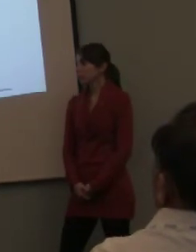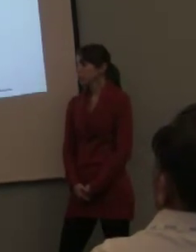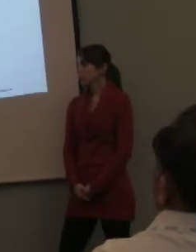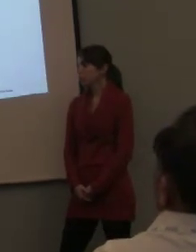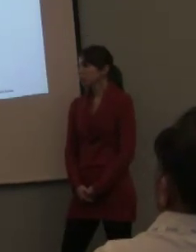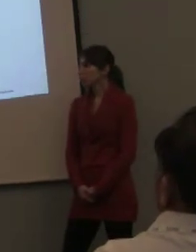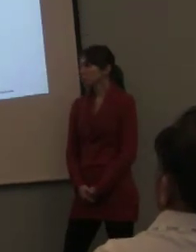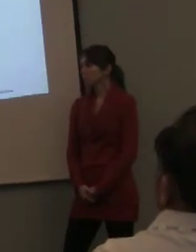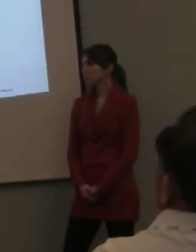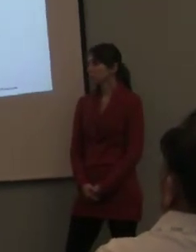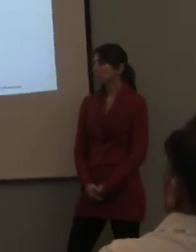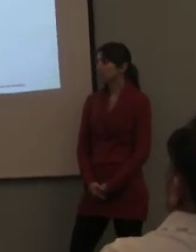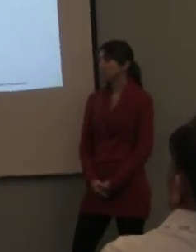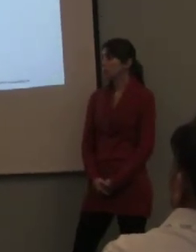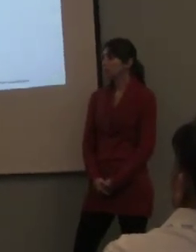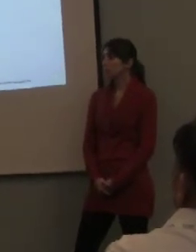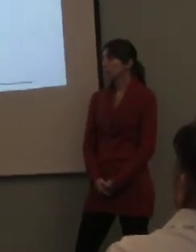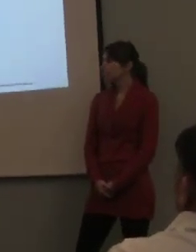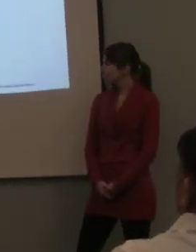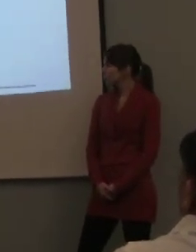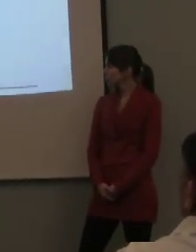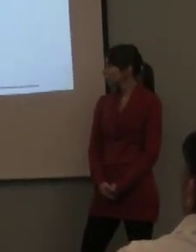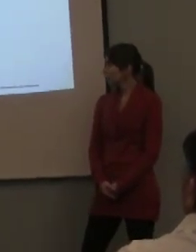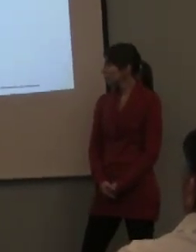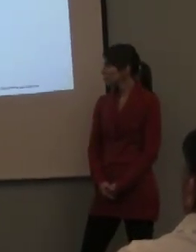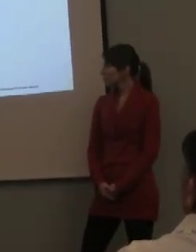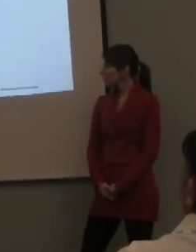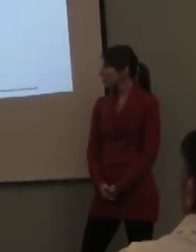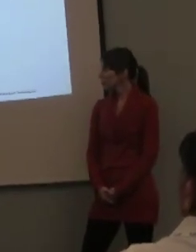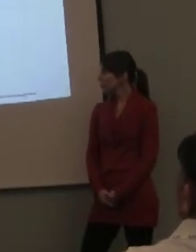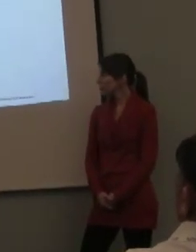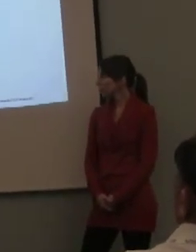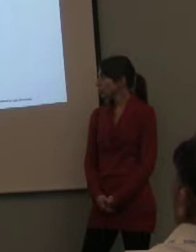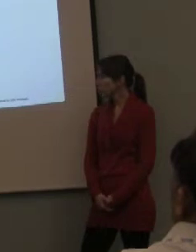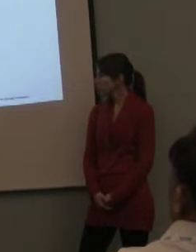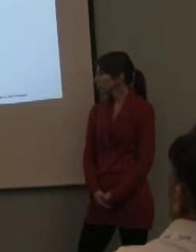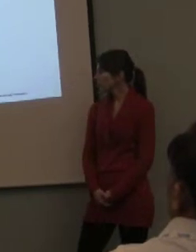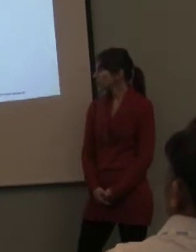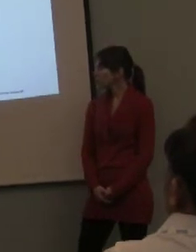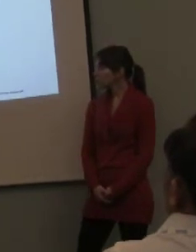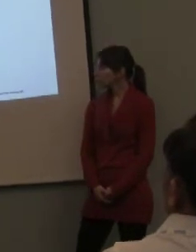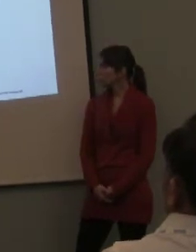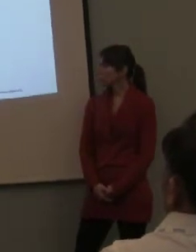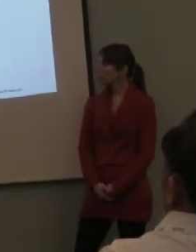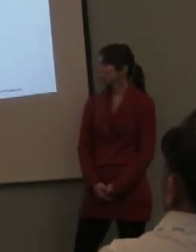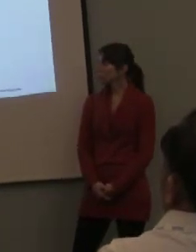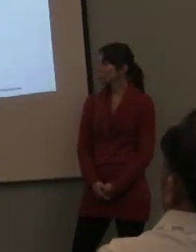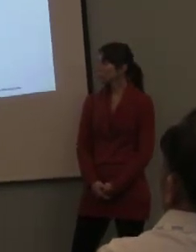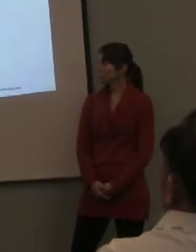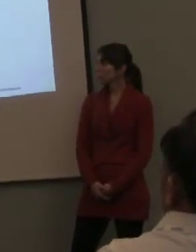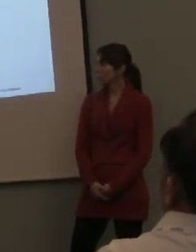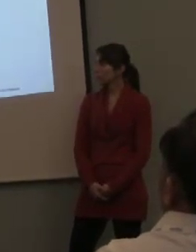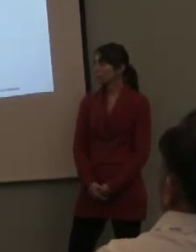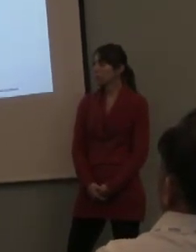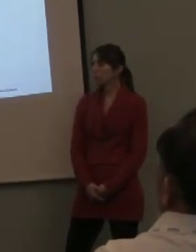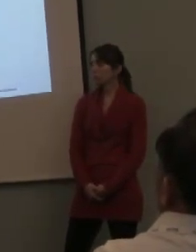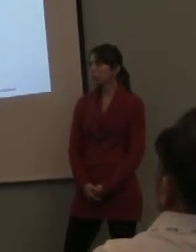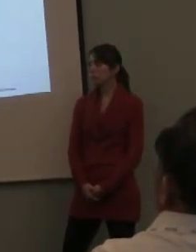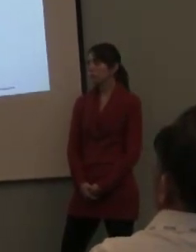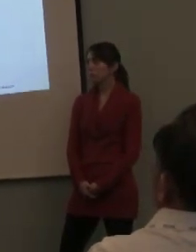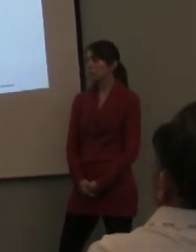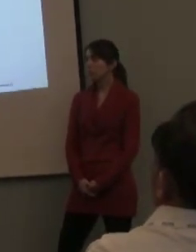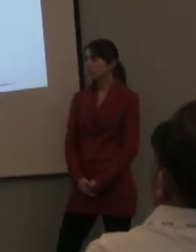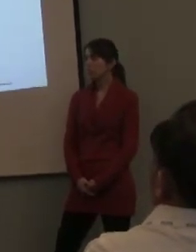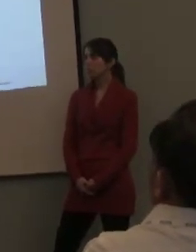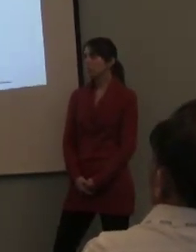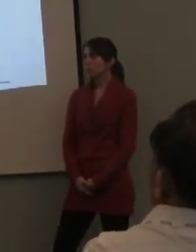researcher wouldn't be interested in some of that information from the libguide right here. If you do a search for Alexander